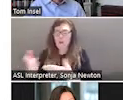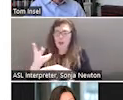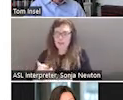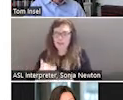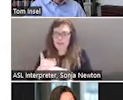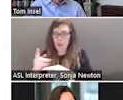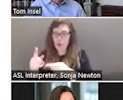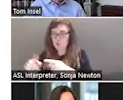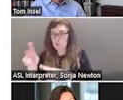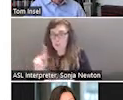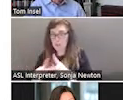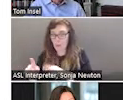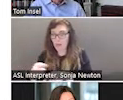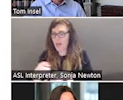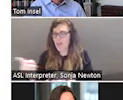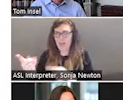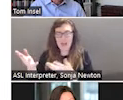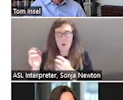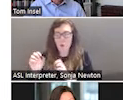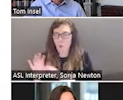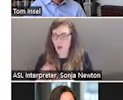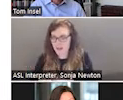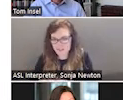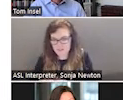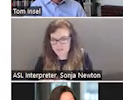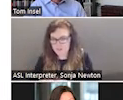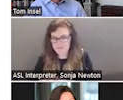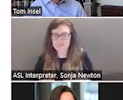one last slide, if can.